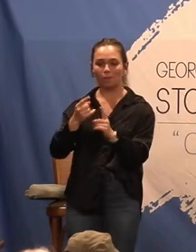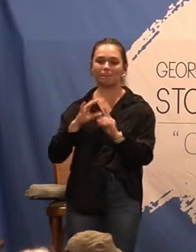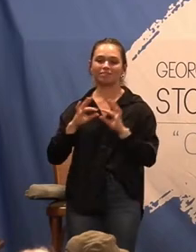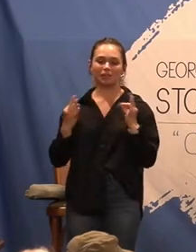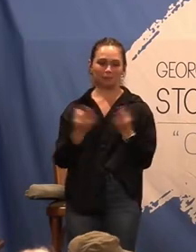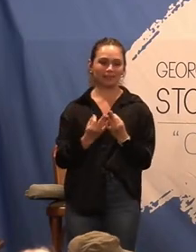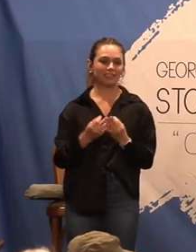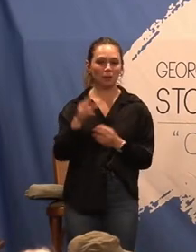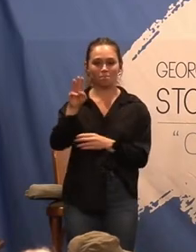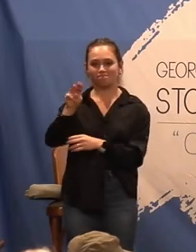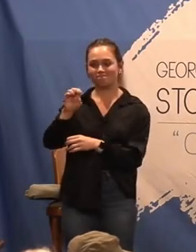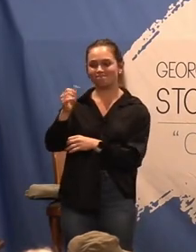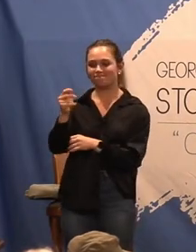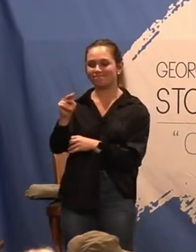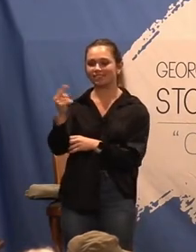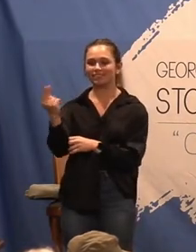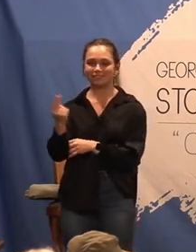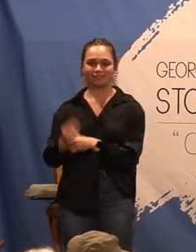Megan Hicks.